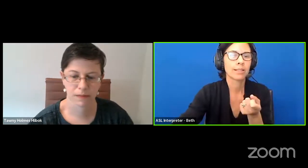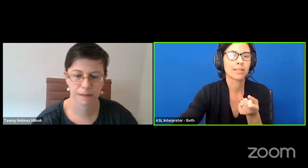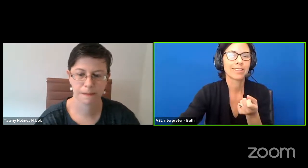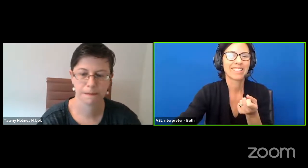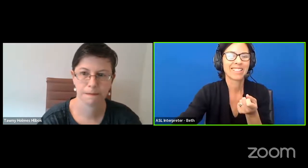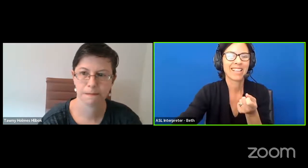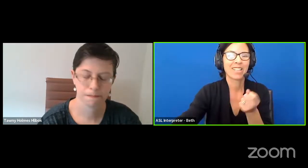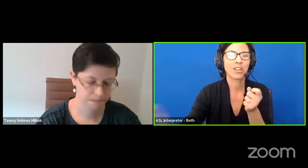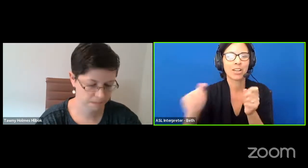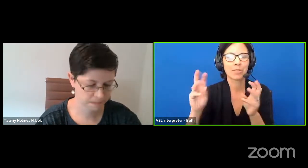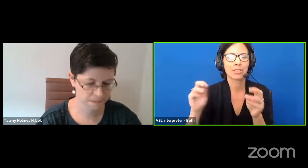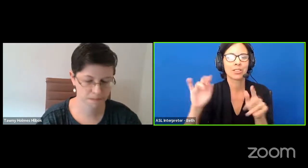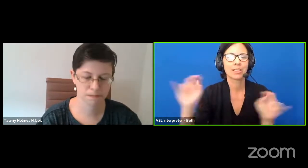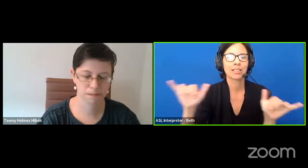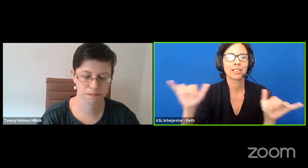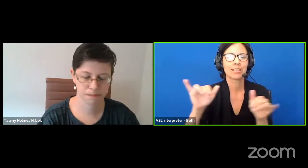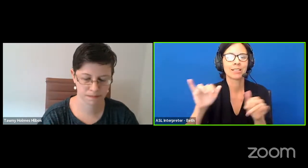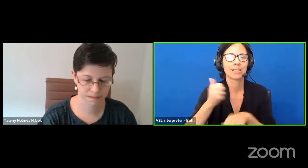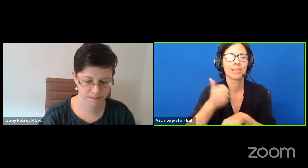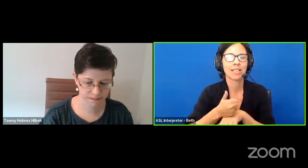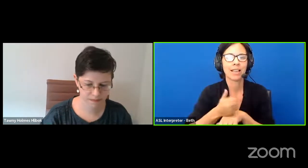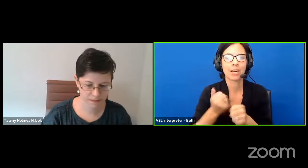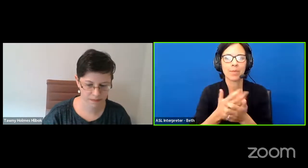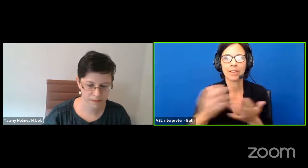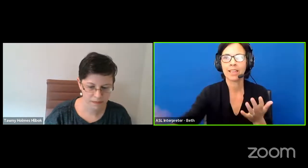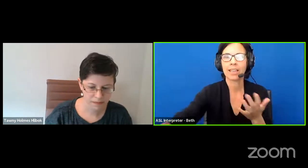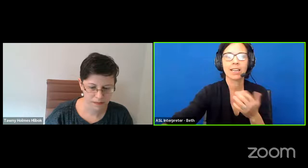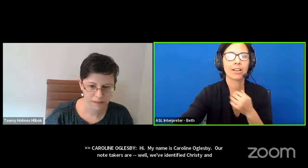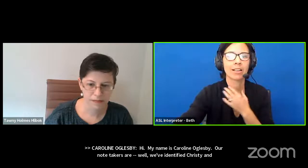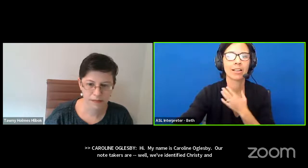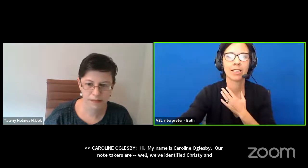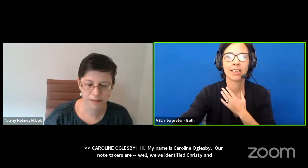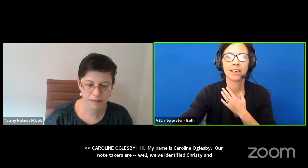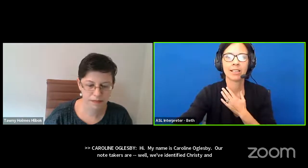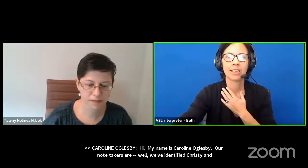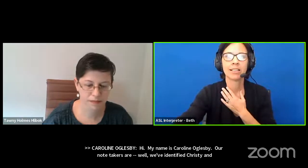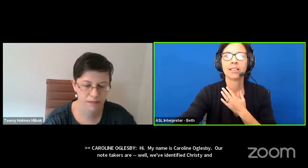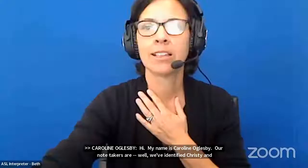wait. Okay, Tawny was just setting up everything here.